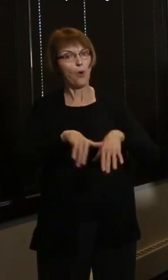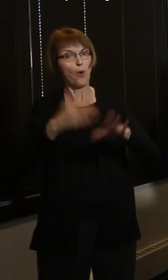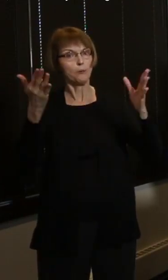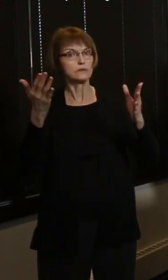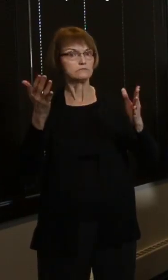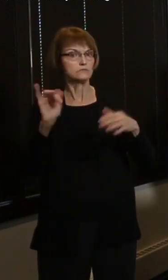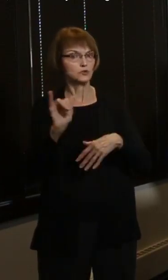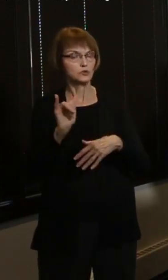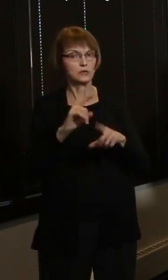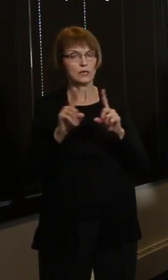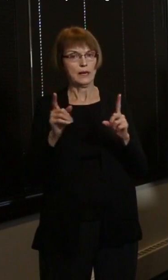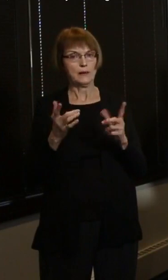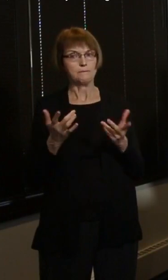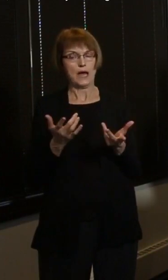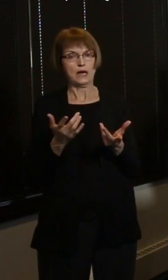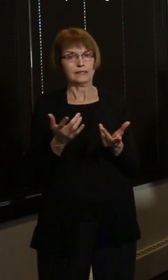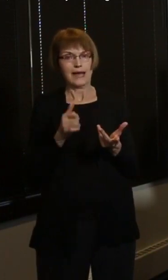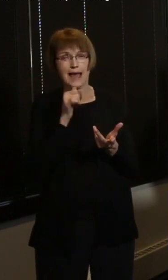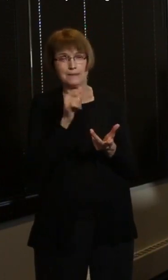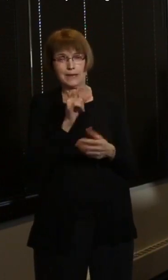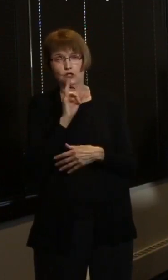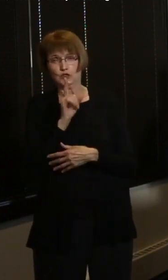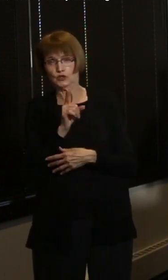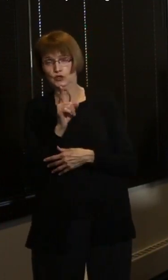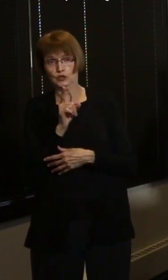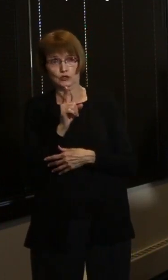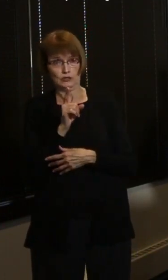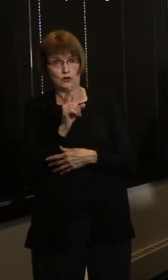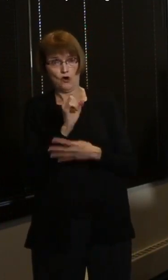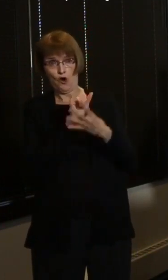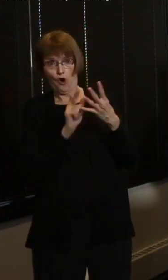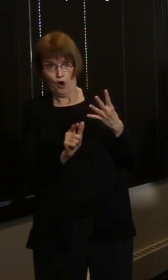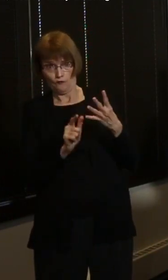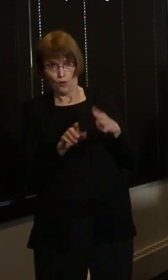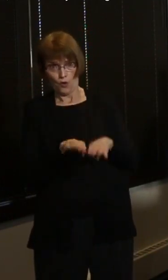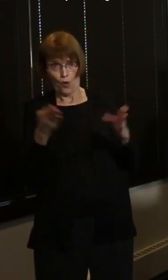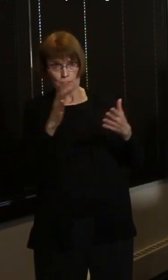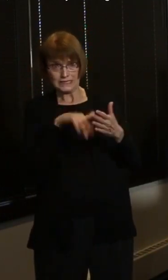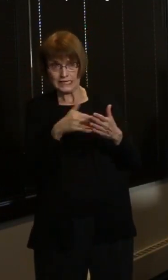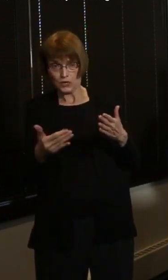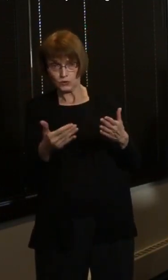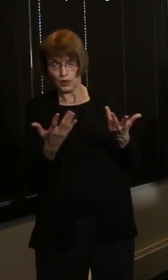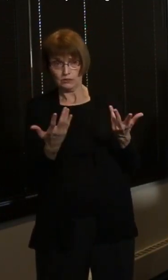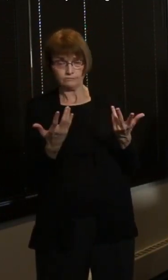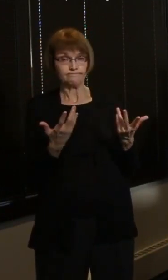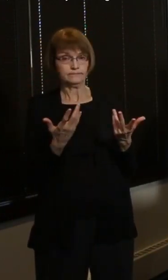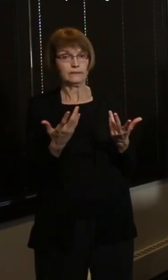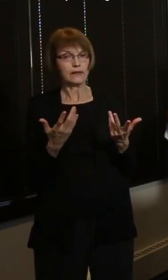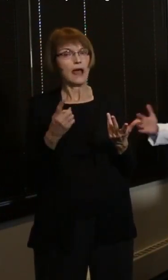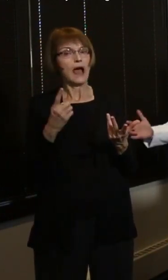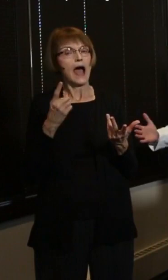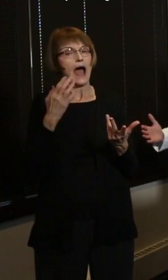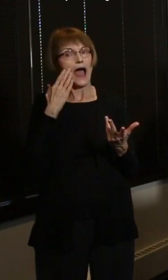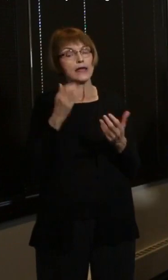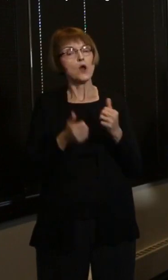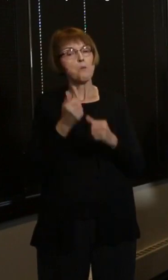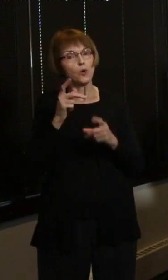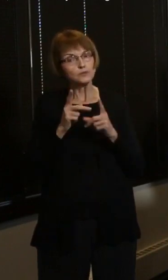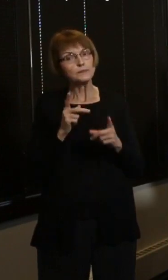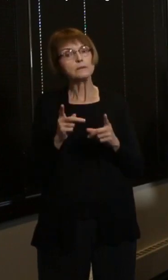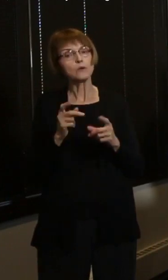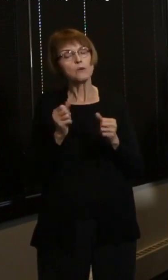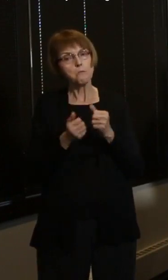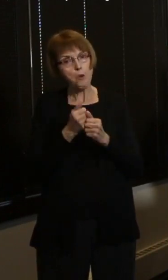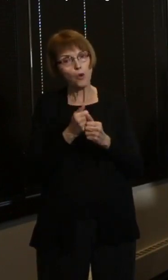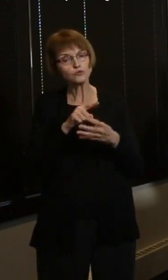well, but I'm not positive on whether everybody is doing open scheduling. I know most people were moving in that